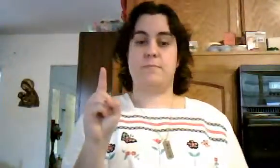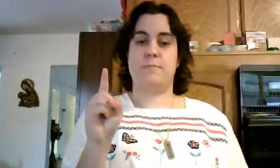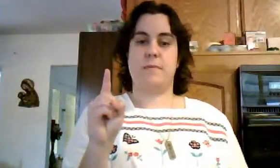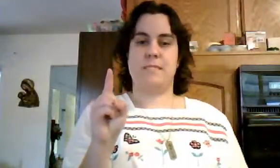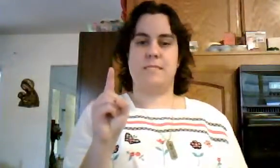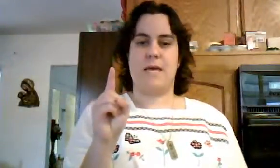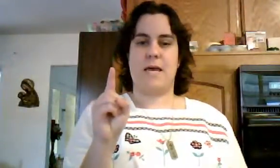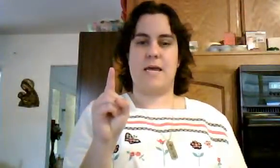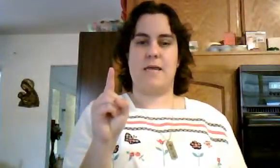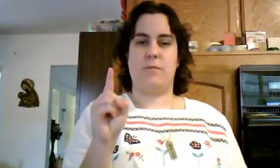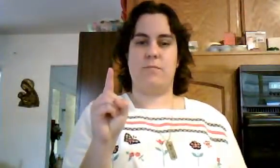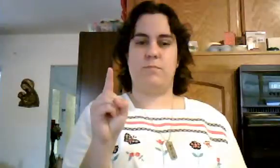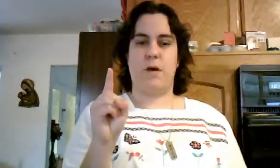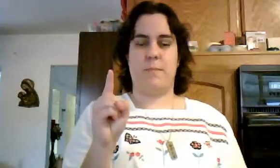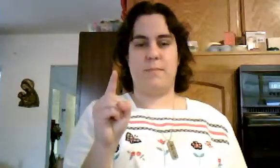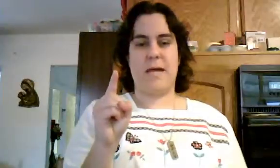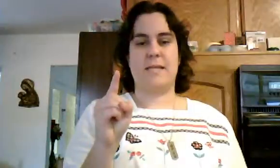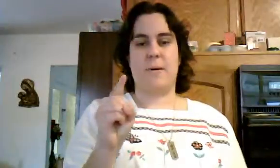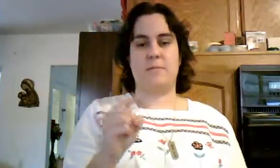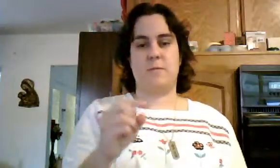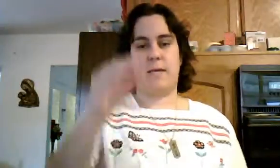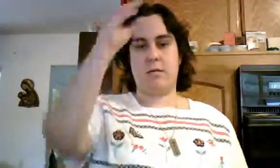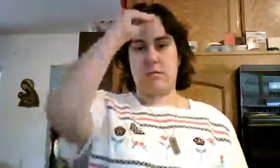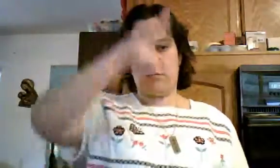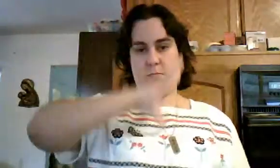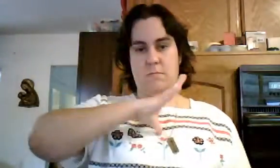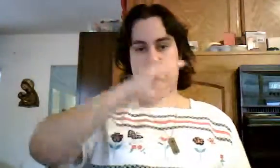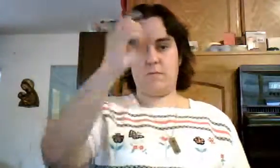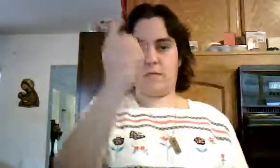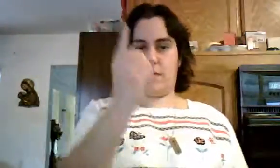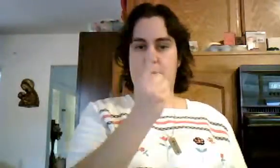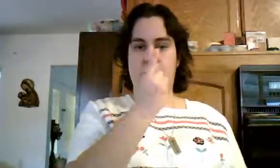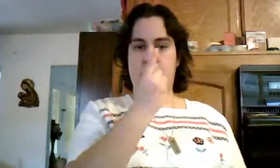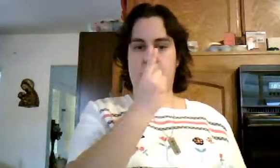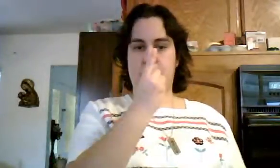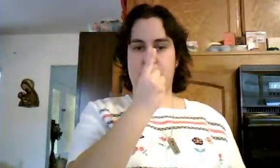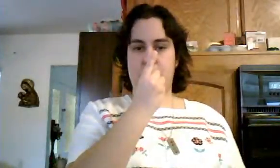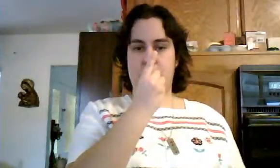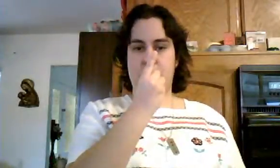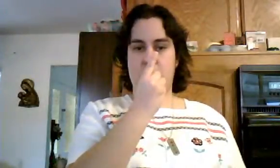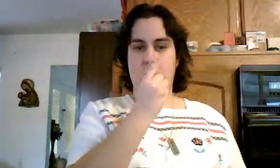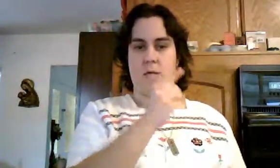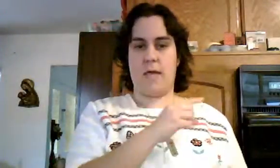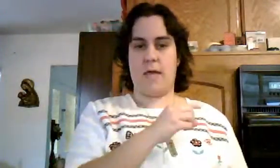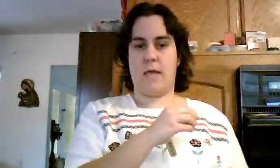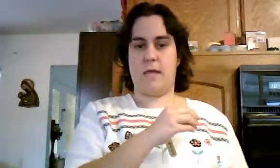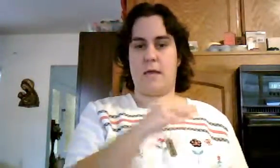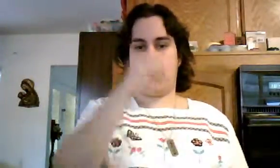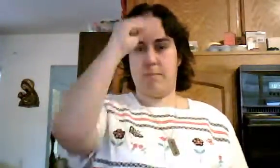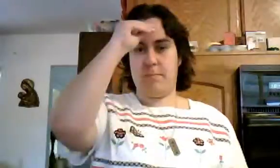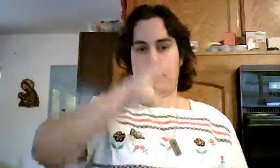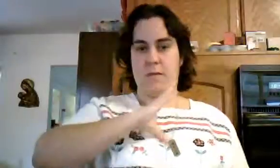Let's say the man came up to me. The man came up to me. And the